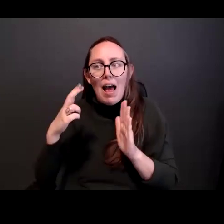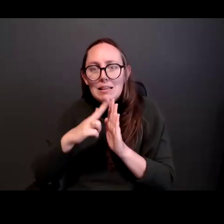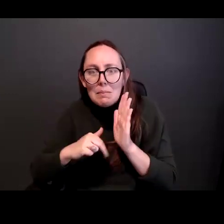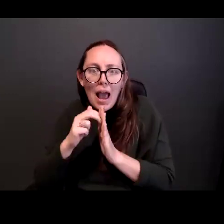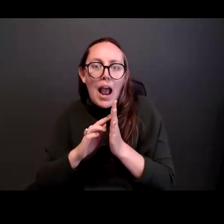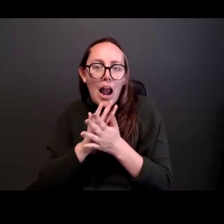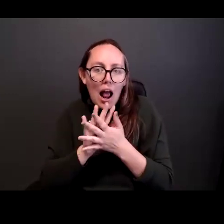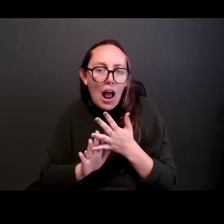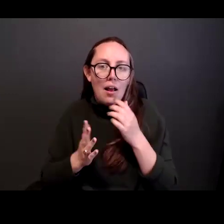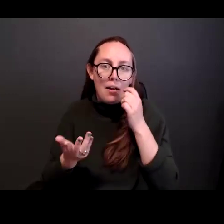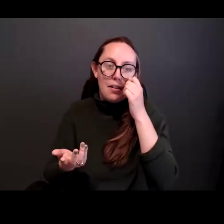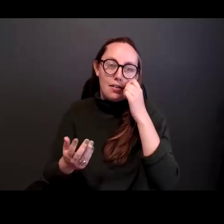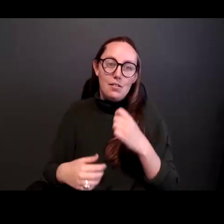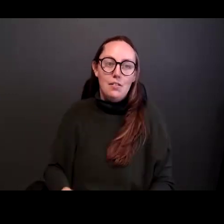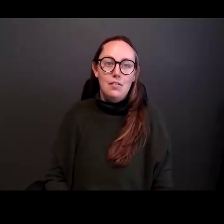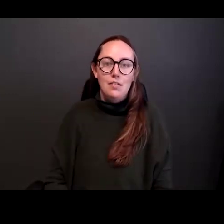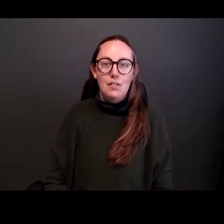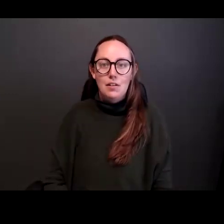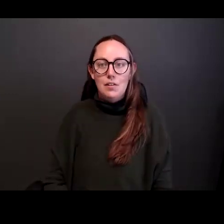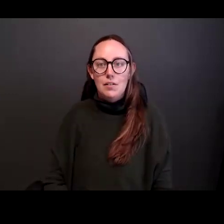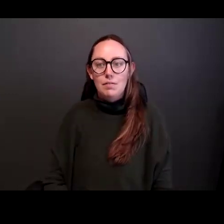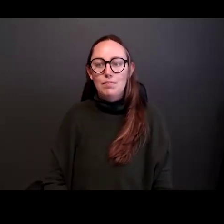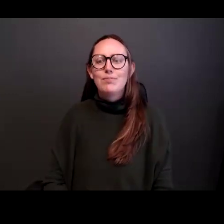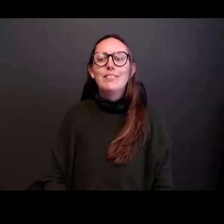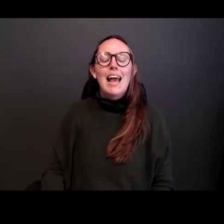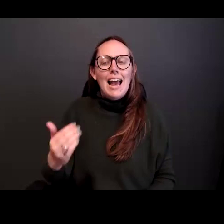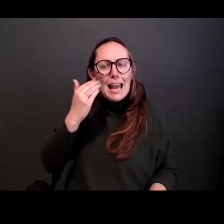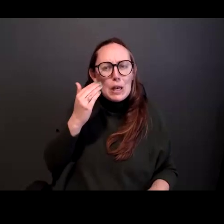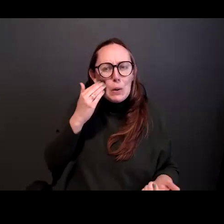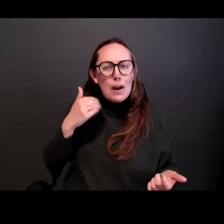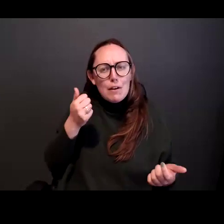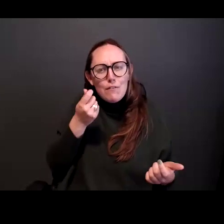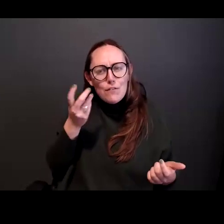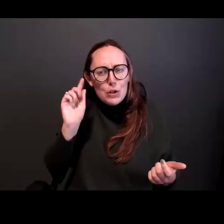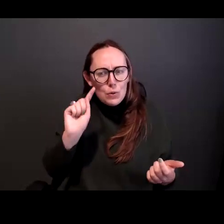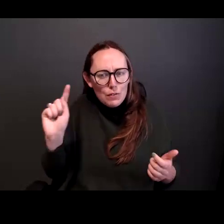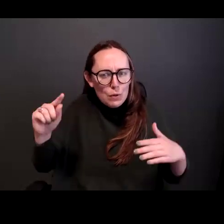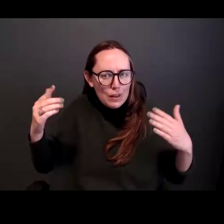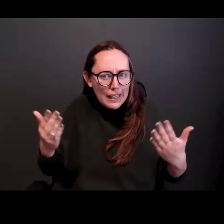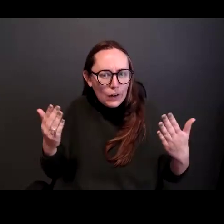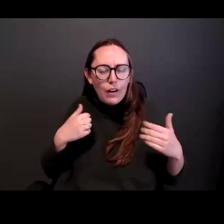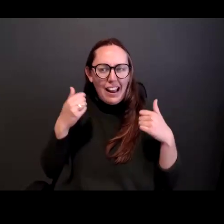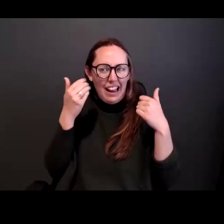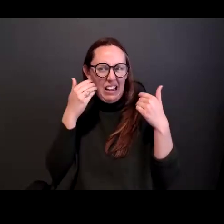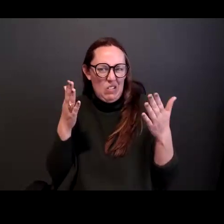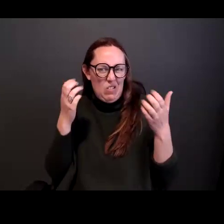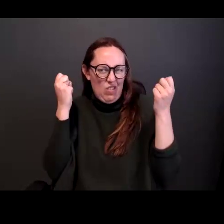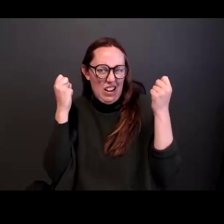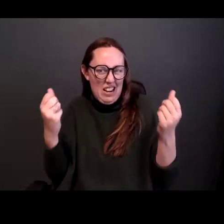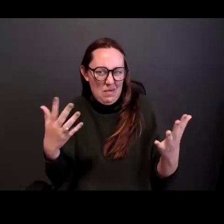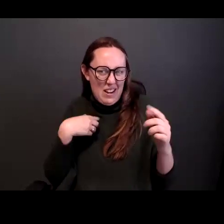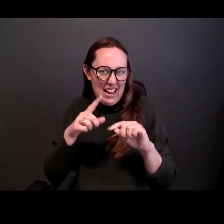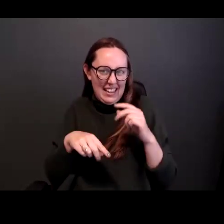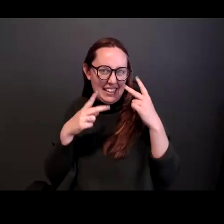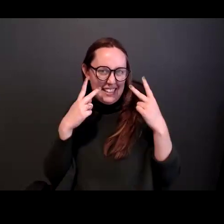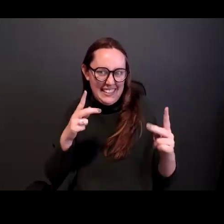don't know like where everybody is, so I can't see because I can't see you. So I want to make sure that I